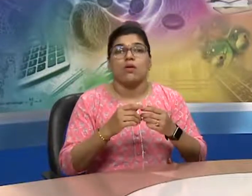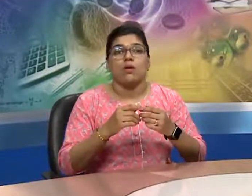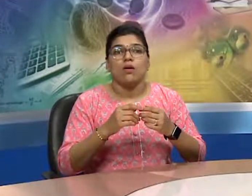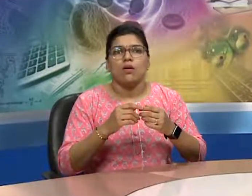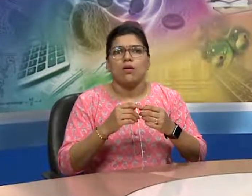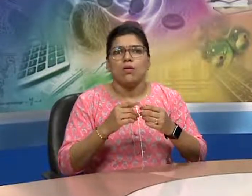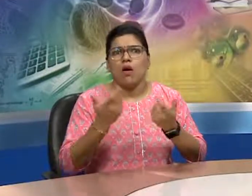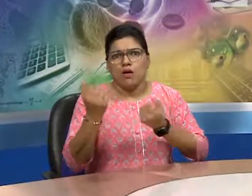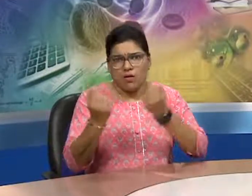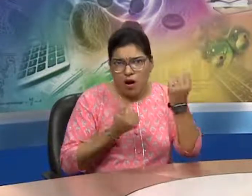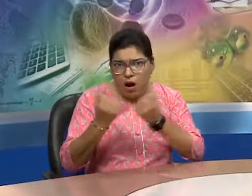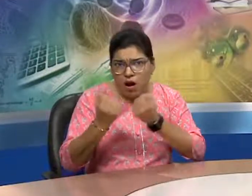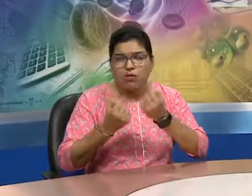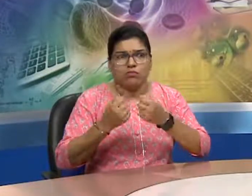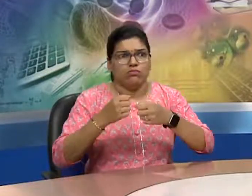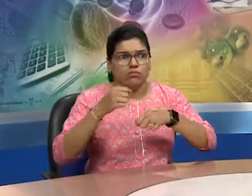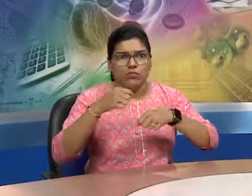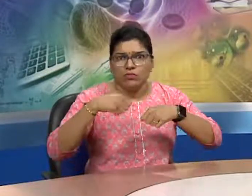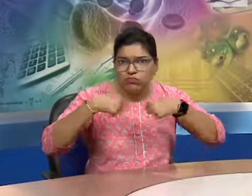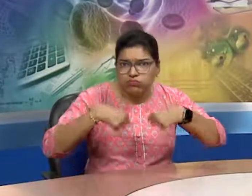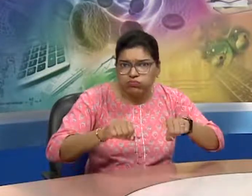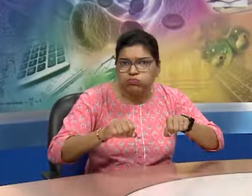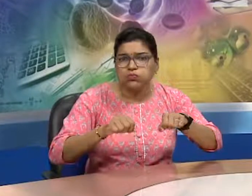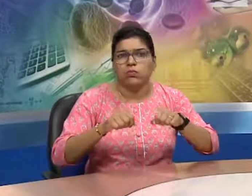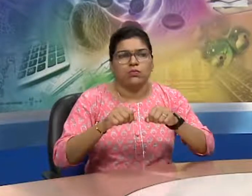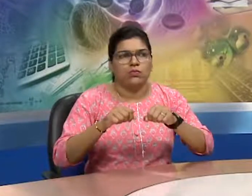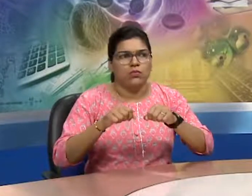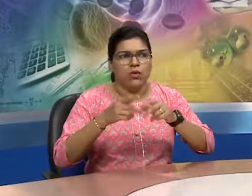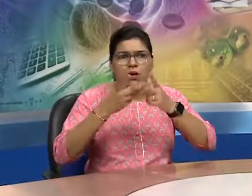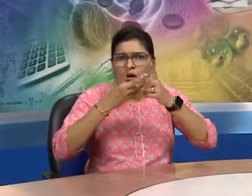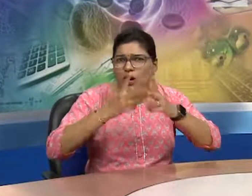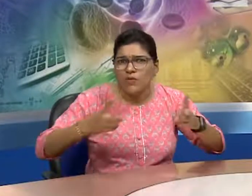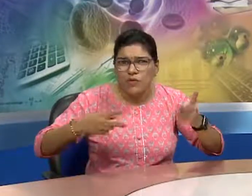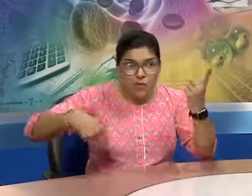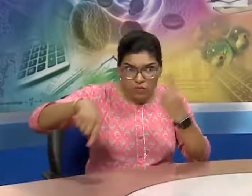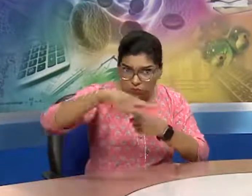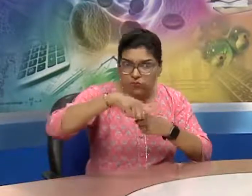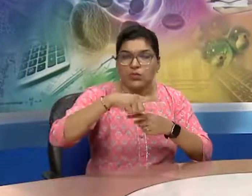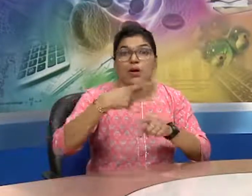these minerals. Different ornaments are also made using minerals,